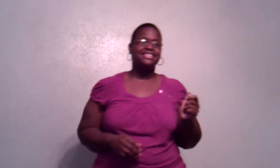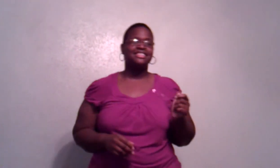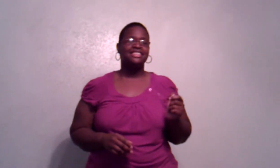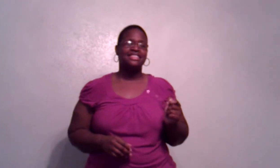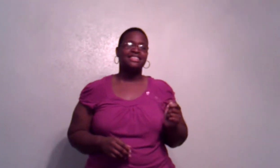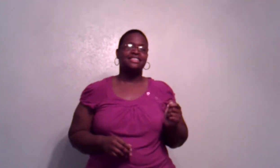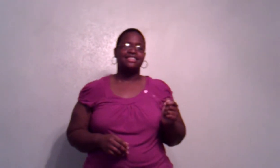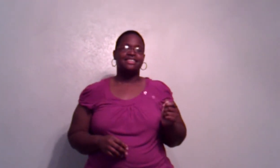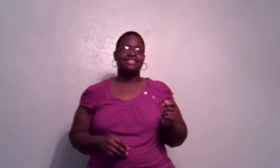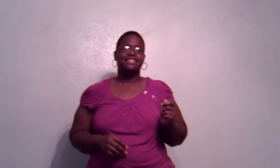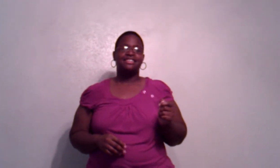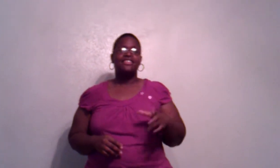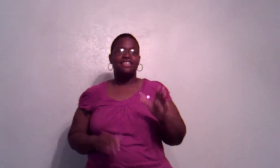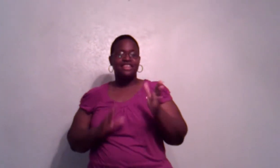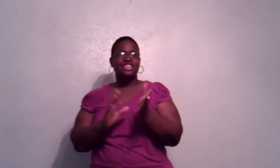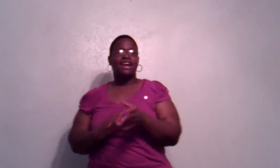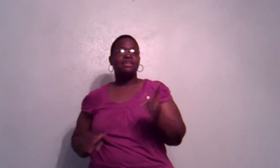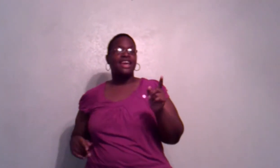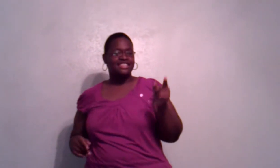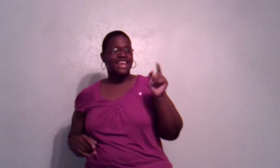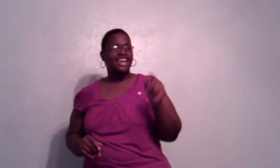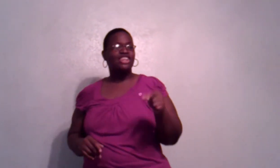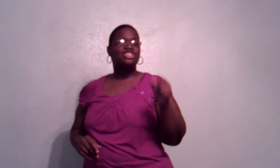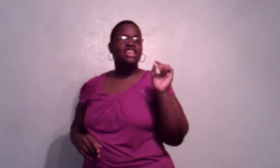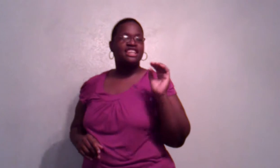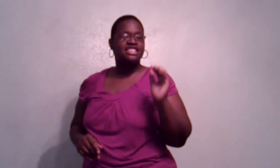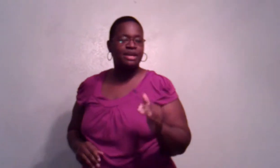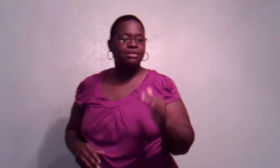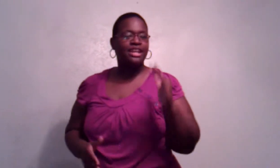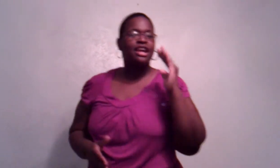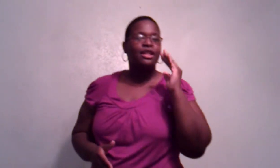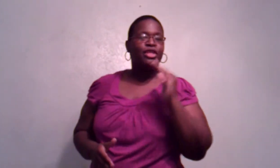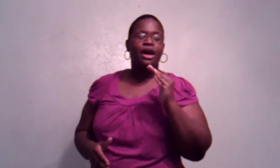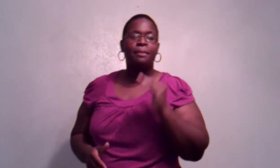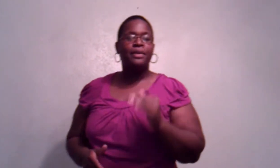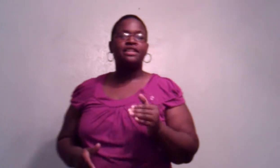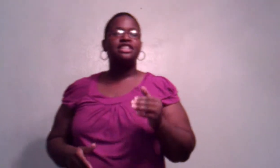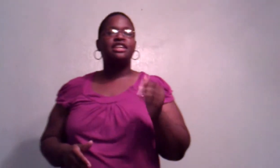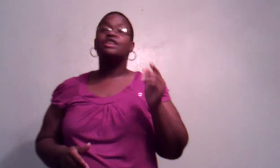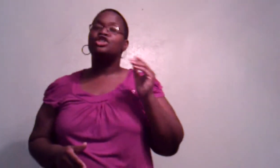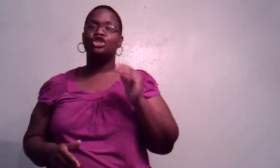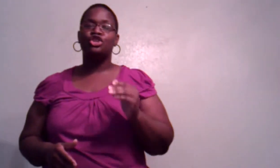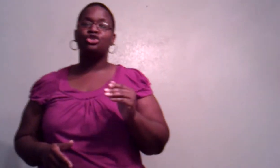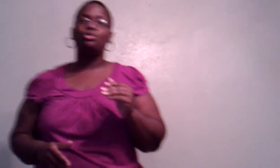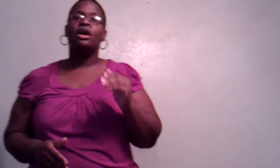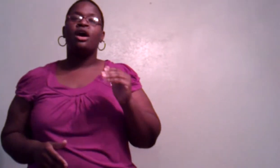is the ability to do work. Good job. Yes, energy is simply the ability to do